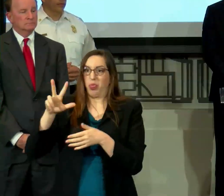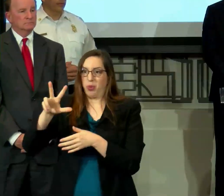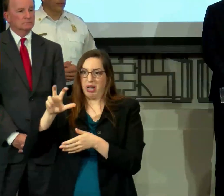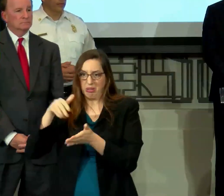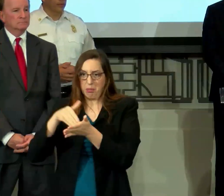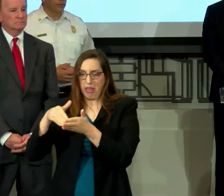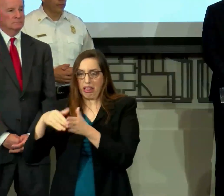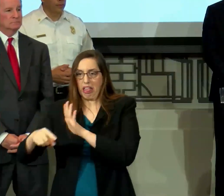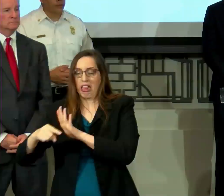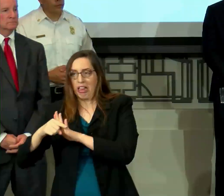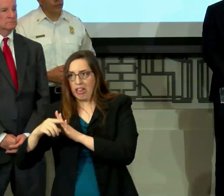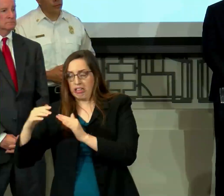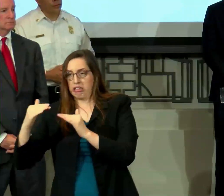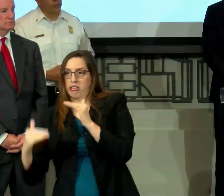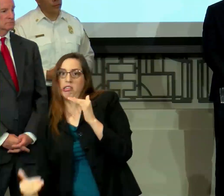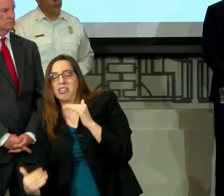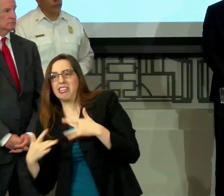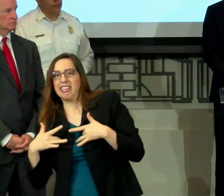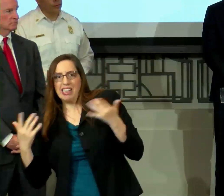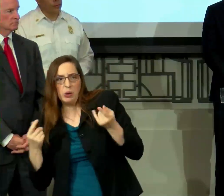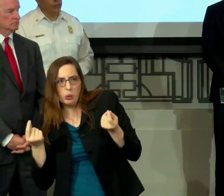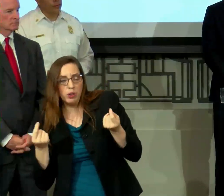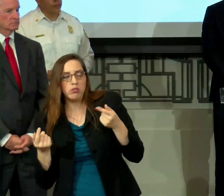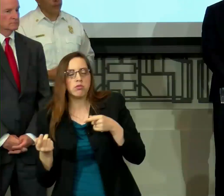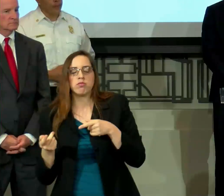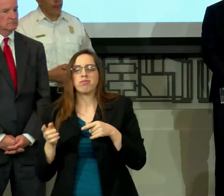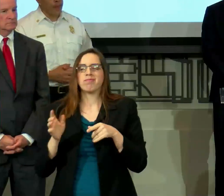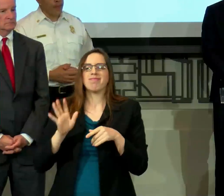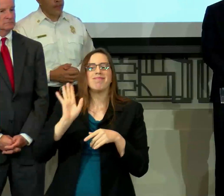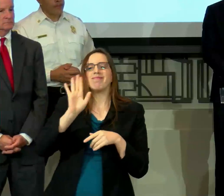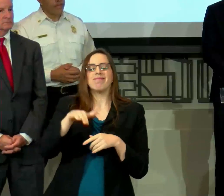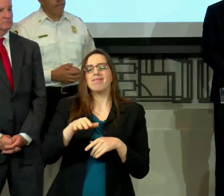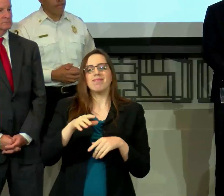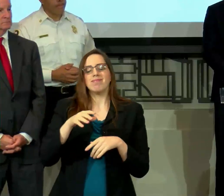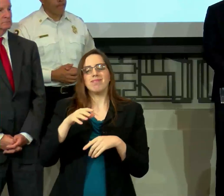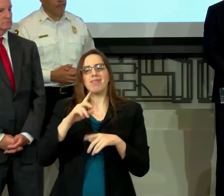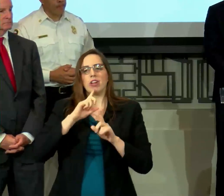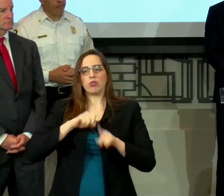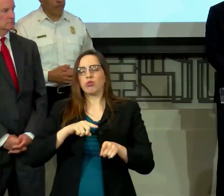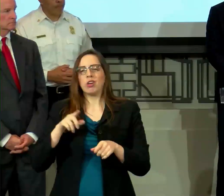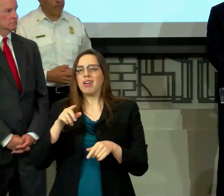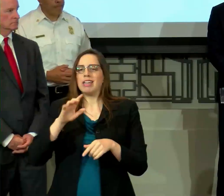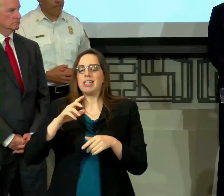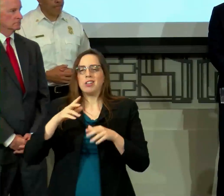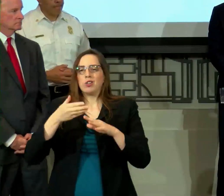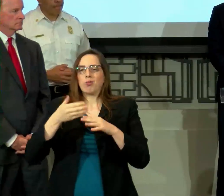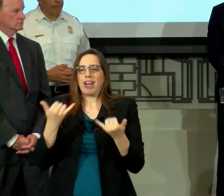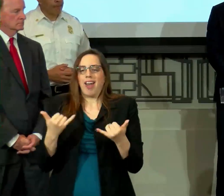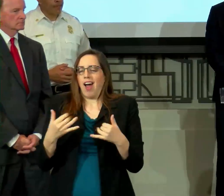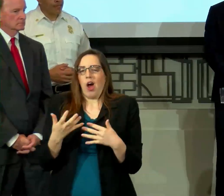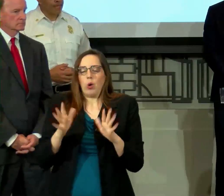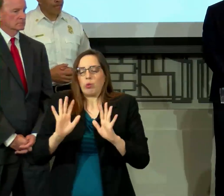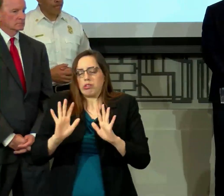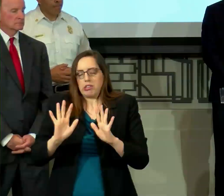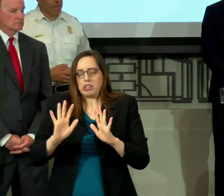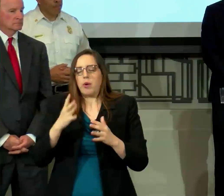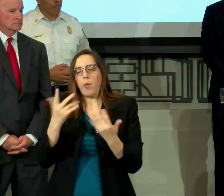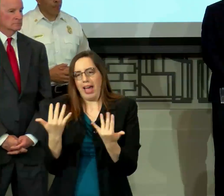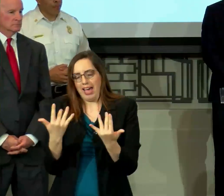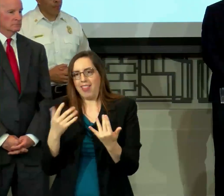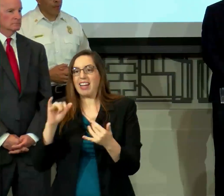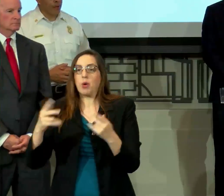million and things like that? I think it's way too soon to make those sort of analysis, and I think he was assuming the very worst case